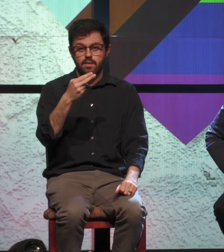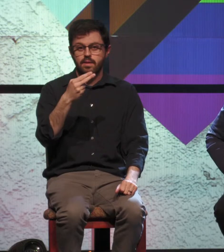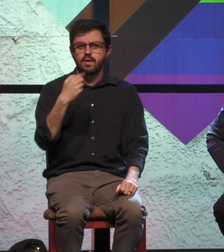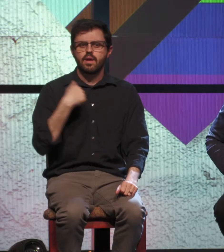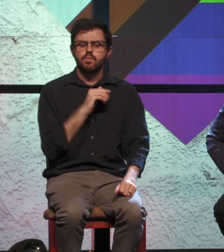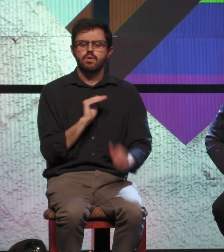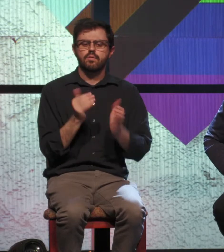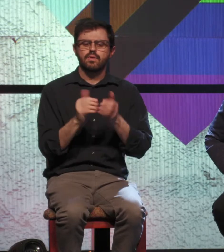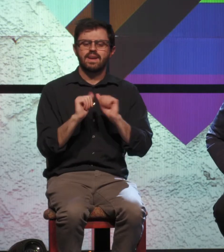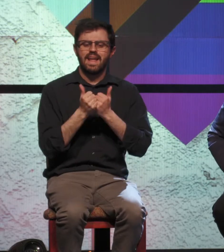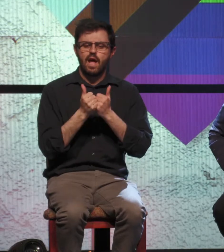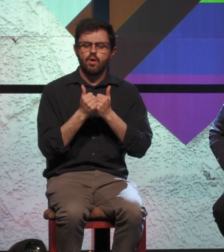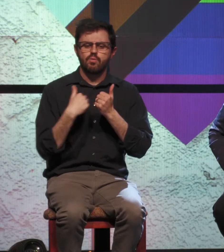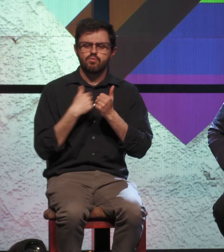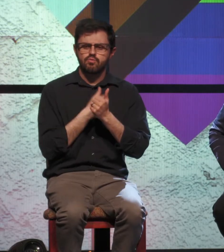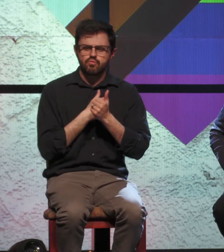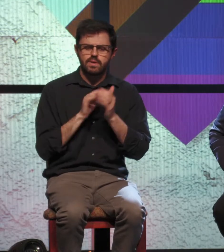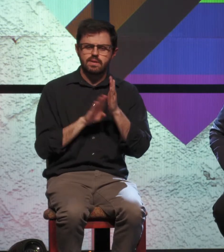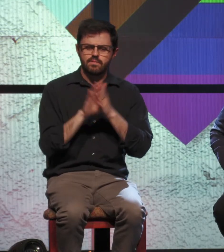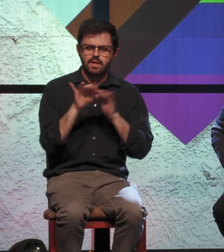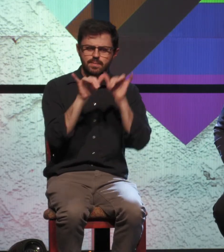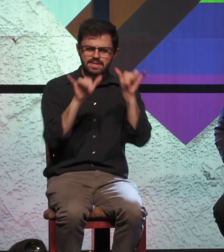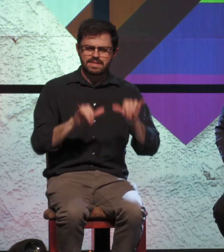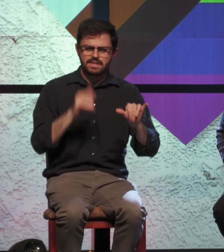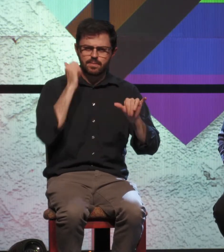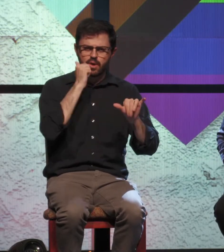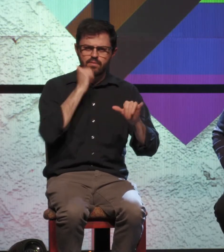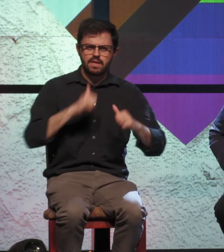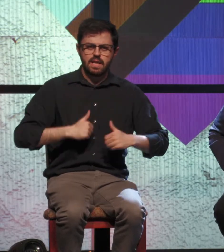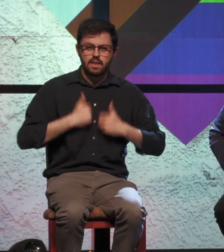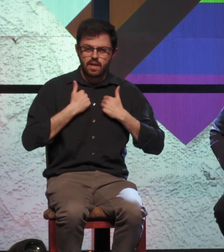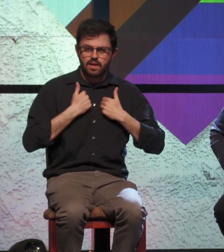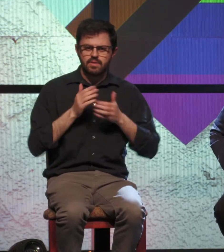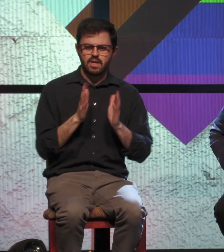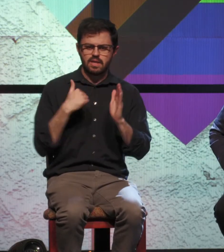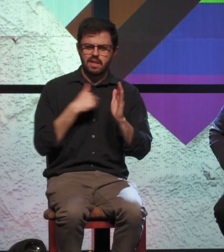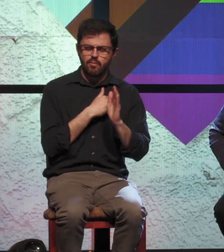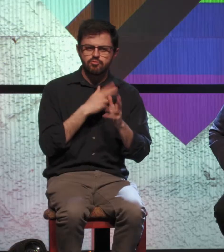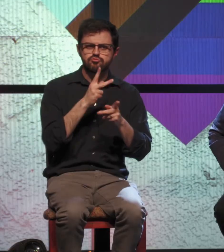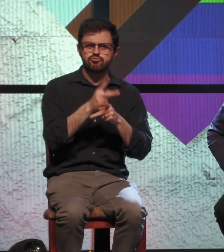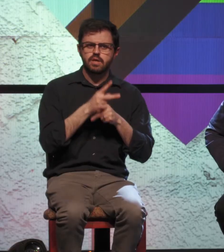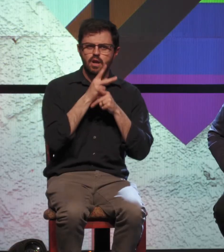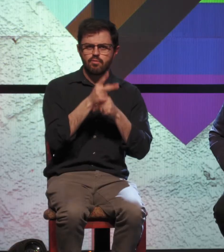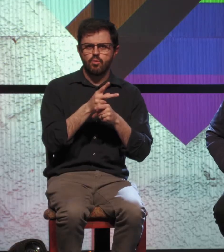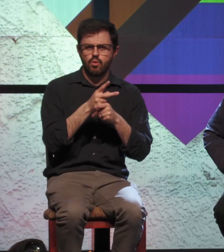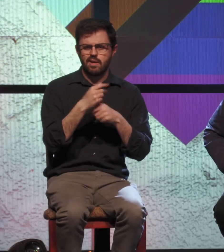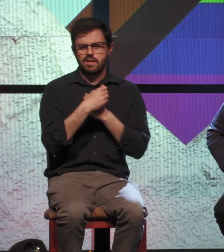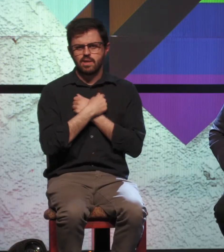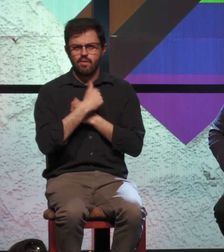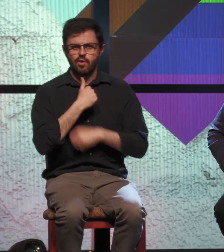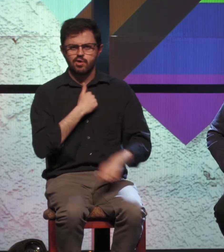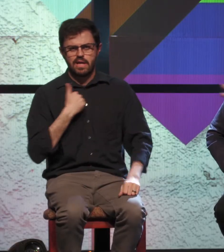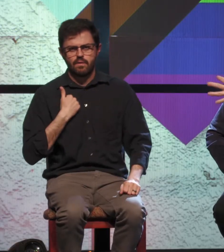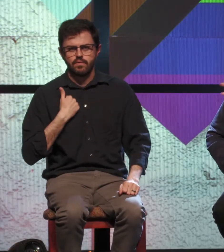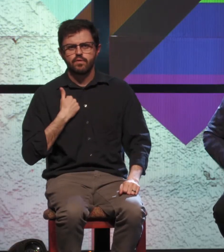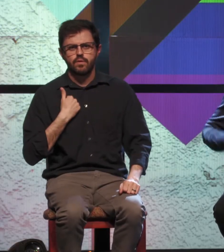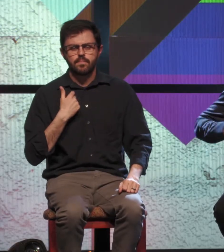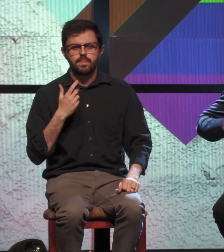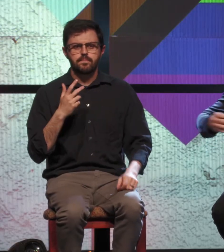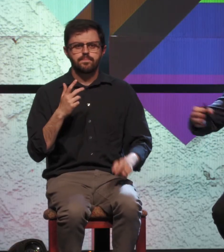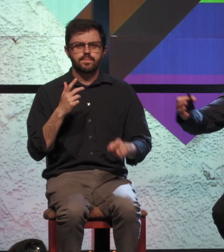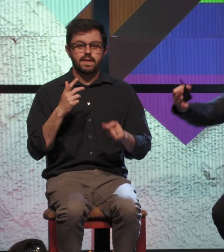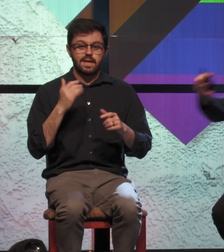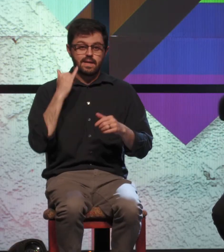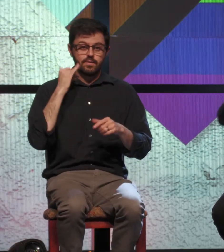lives develop a system that we care for and love ourselves. And in doing that, it creates in